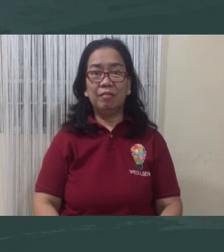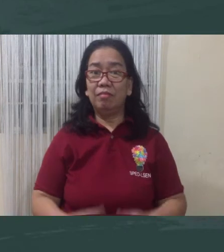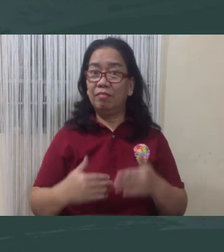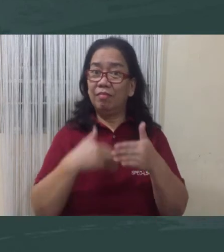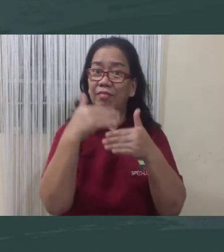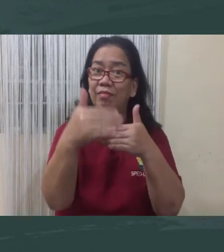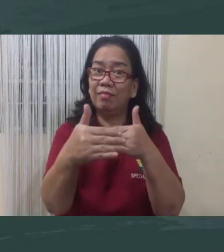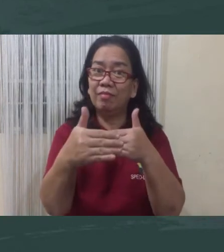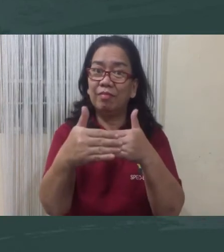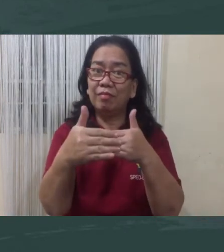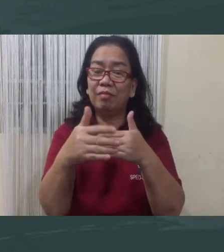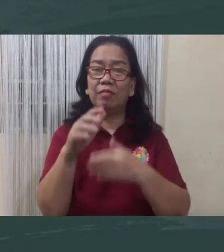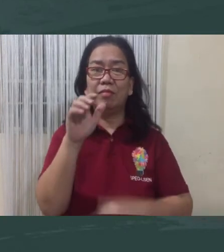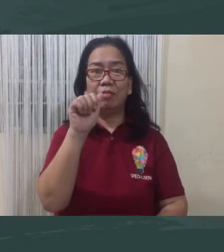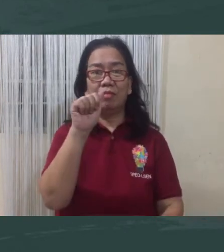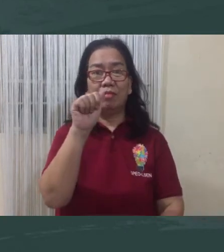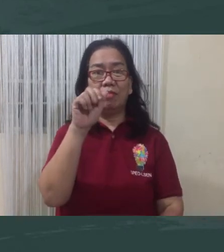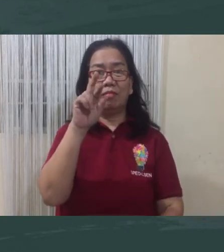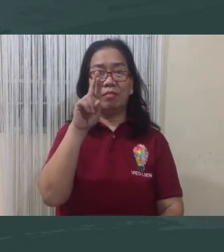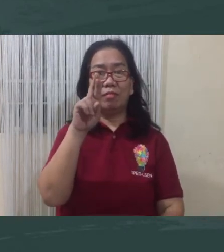Next, arthritis.